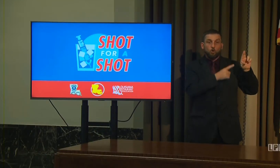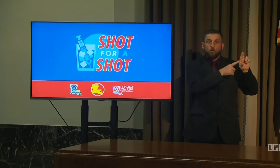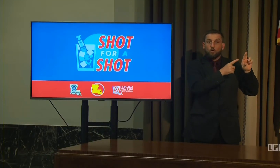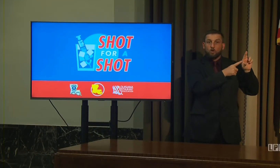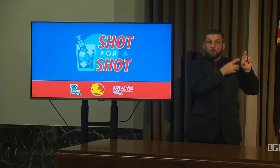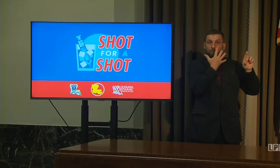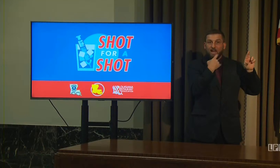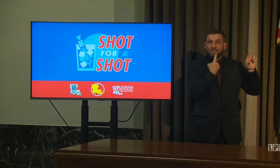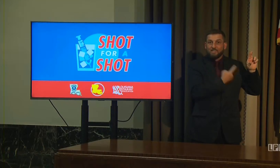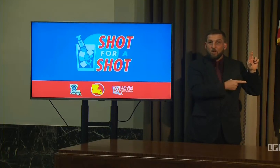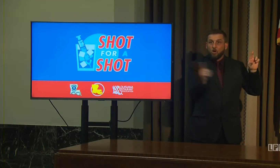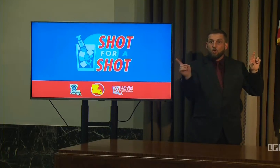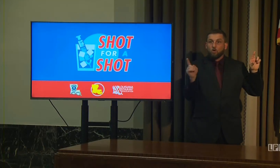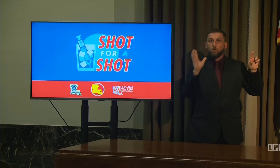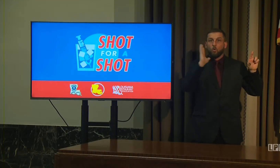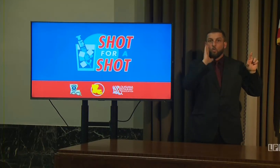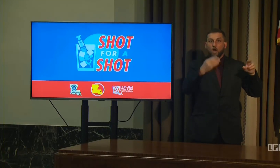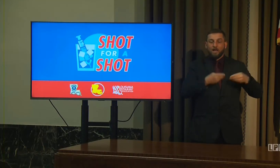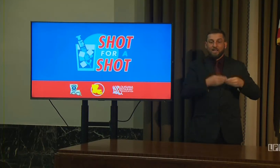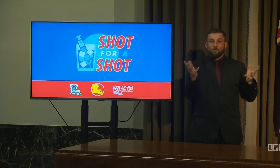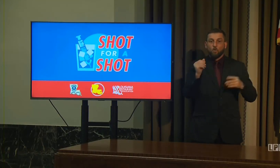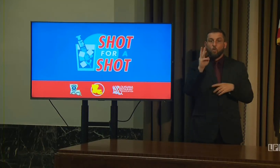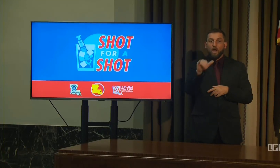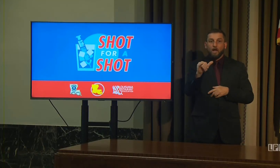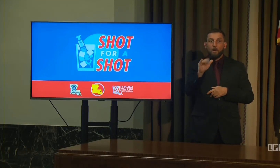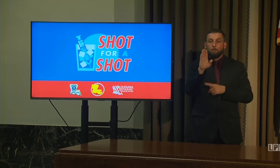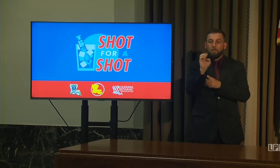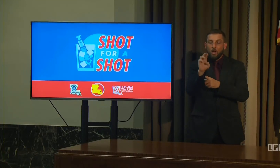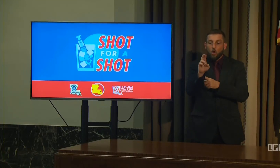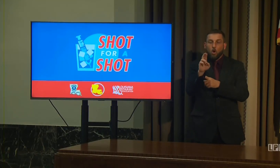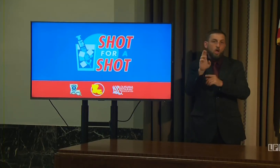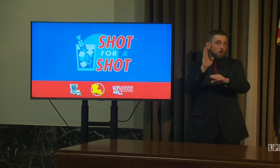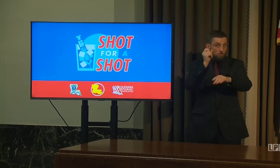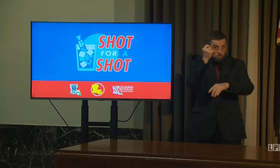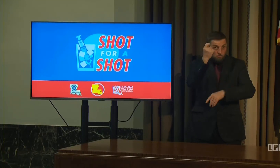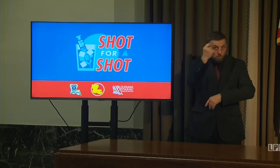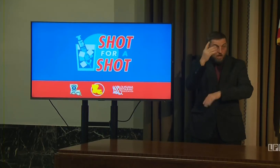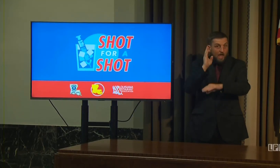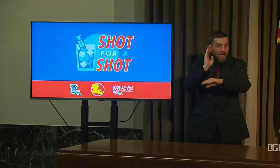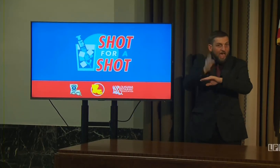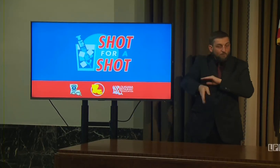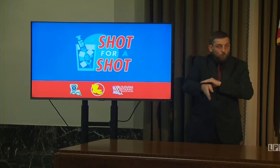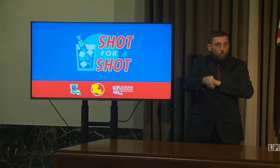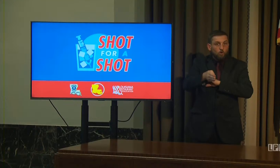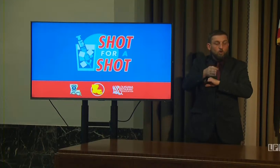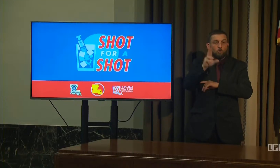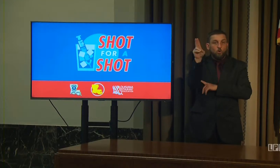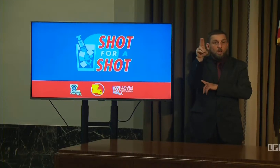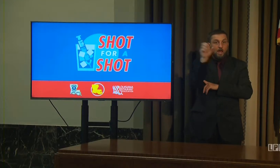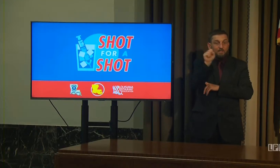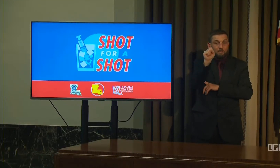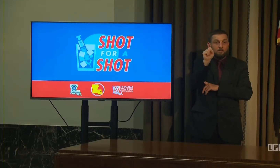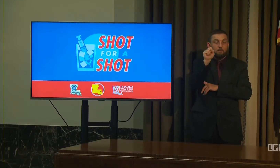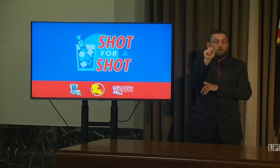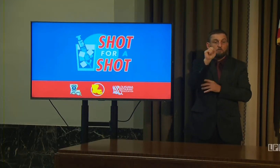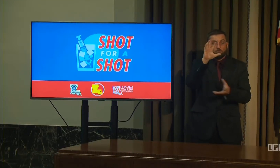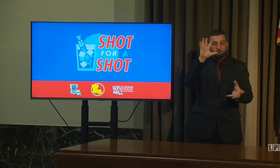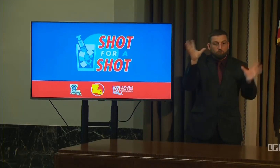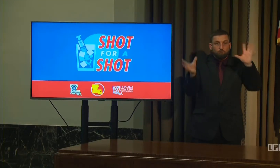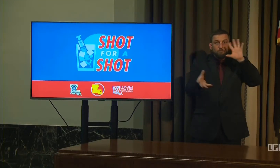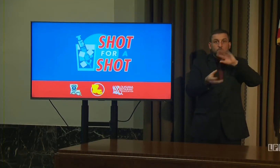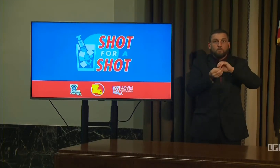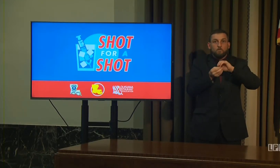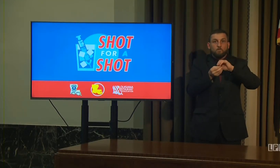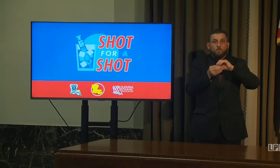away beer to individuals once the country reaches President Biden's goal of having at least 70%